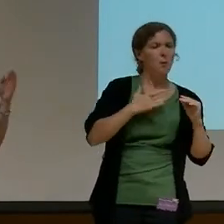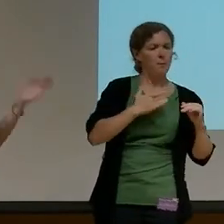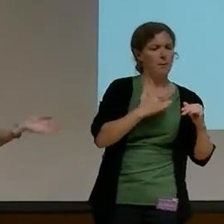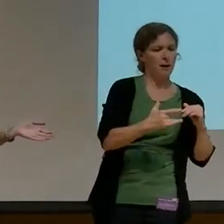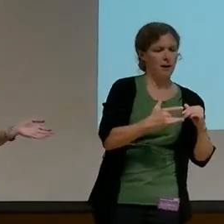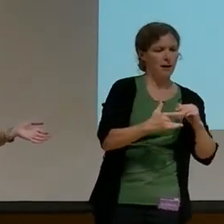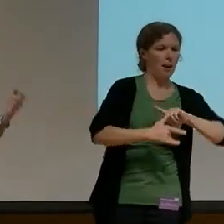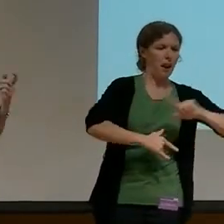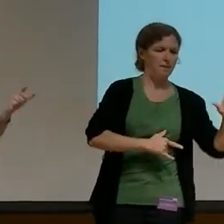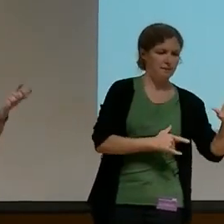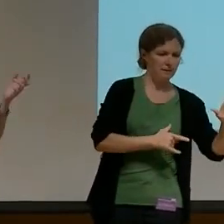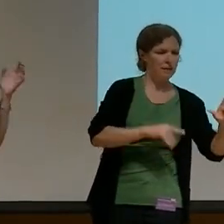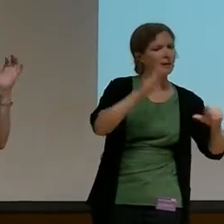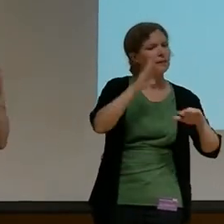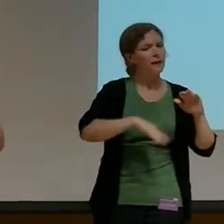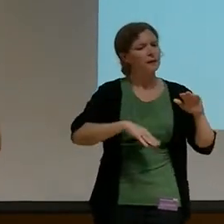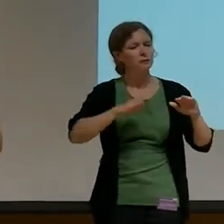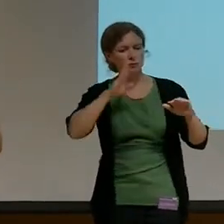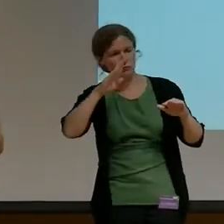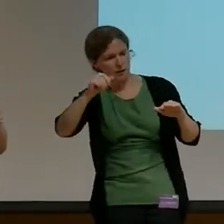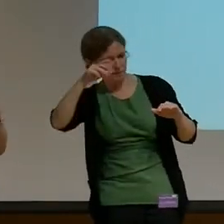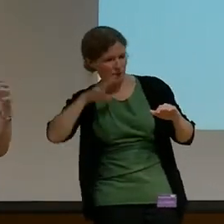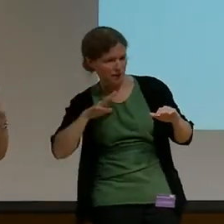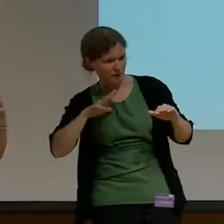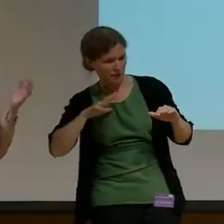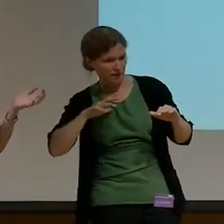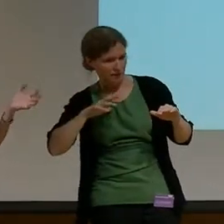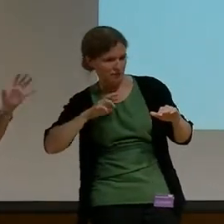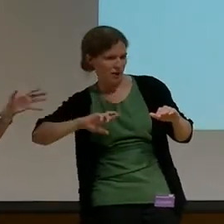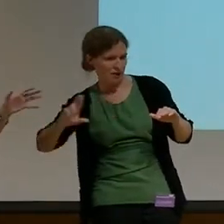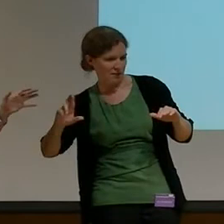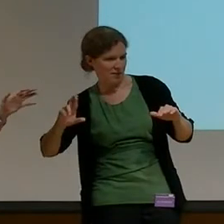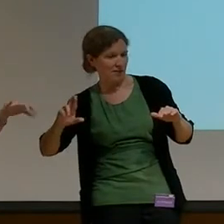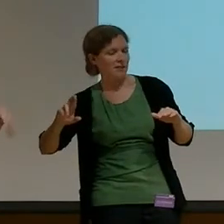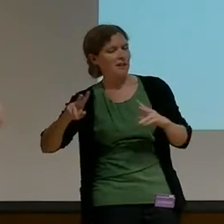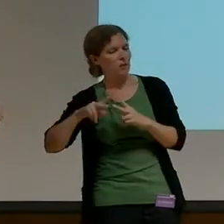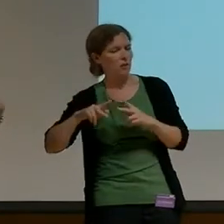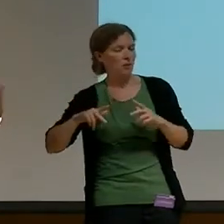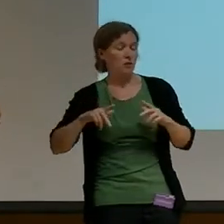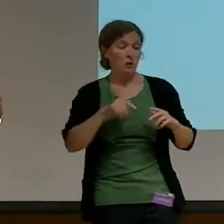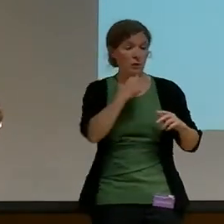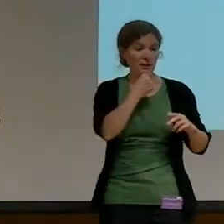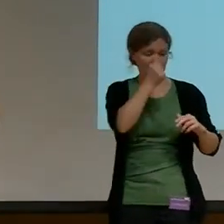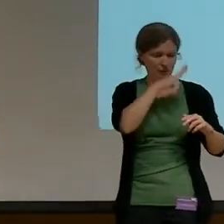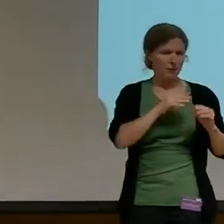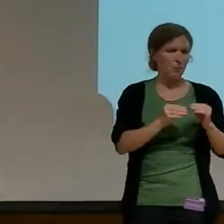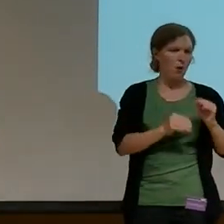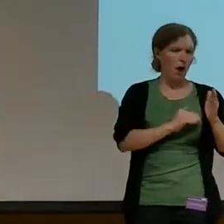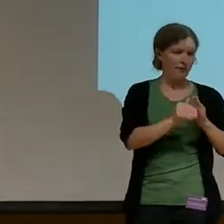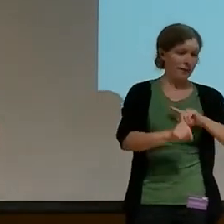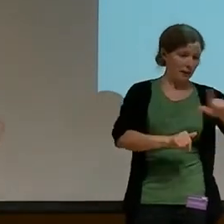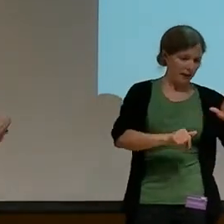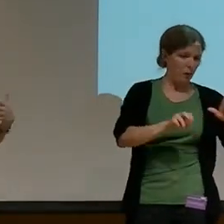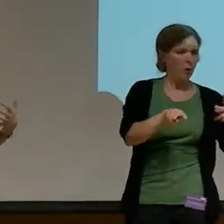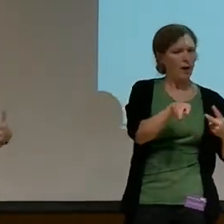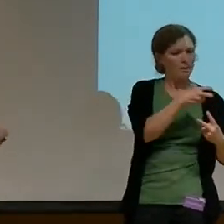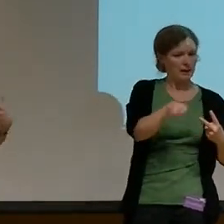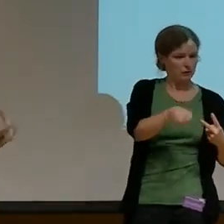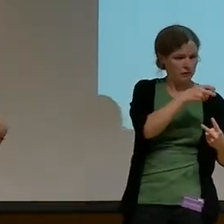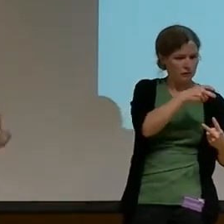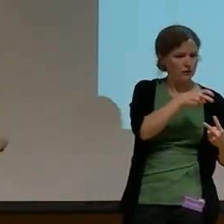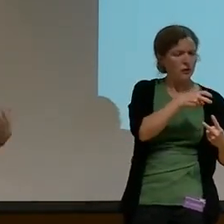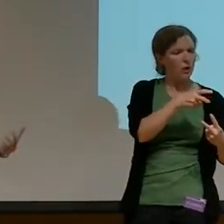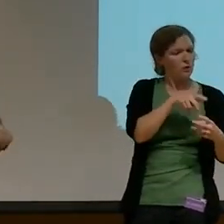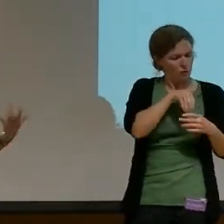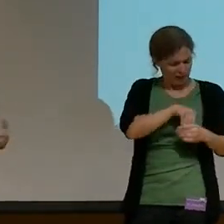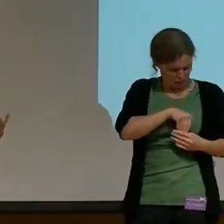non-right-handed than straight men, as in ambidextrous or left-handed. And this is thought to be one of the indicators of prenatal